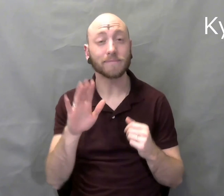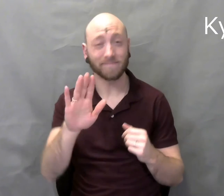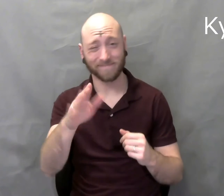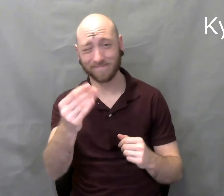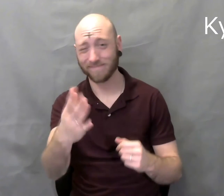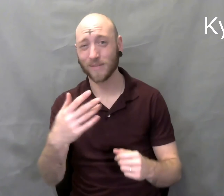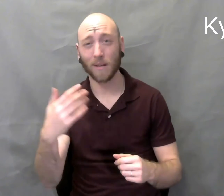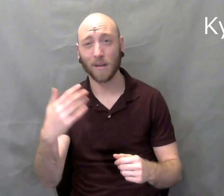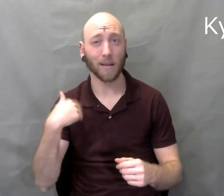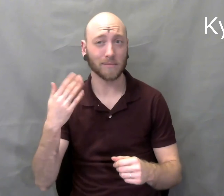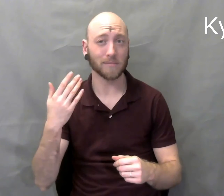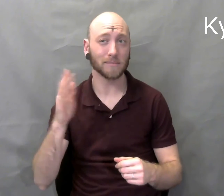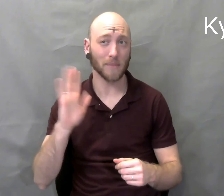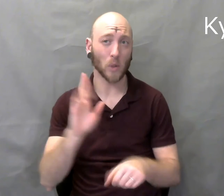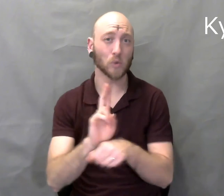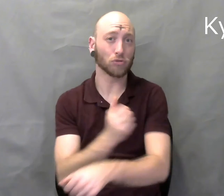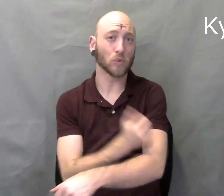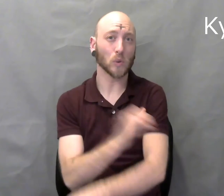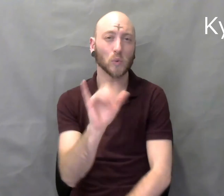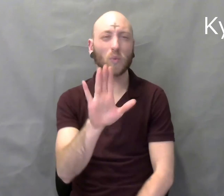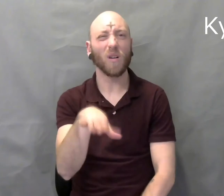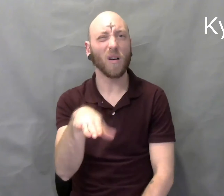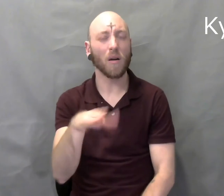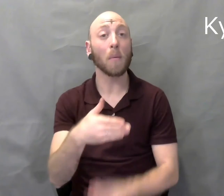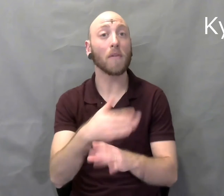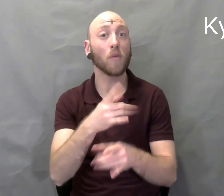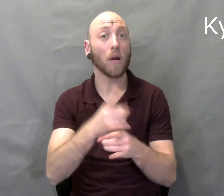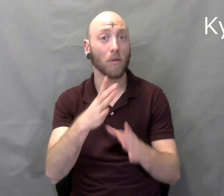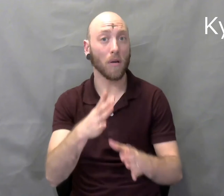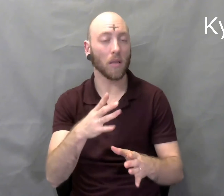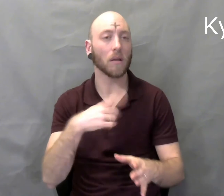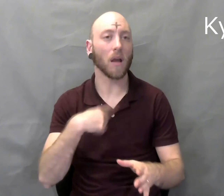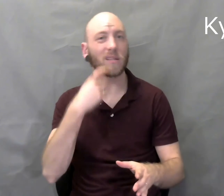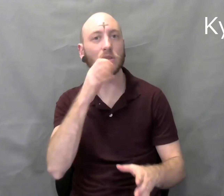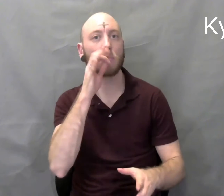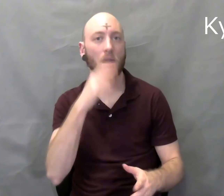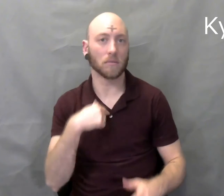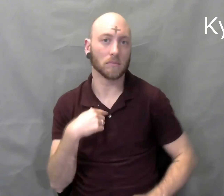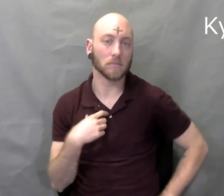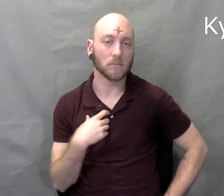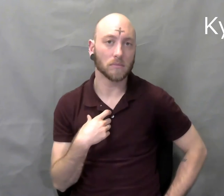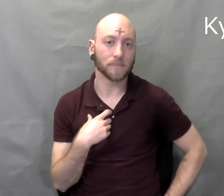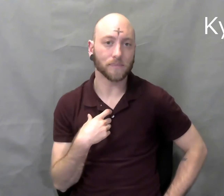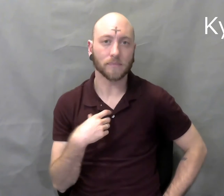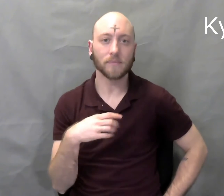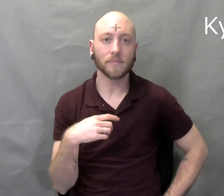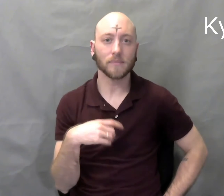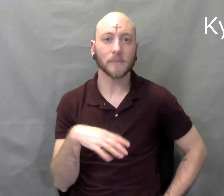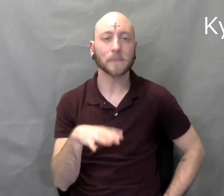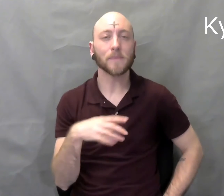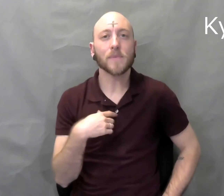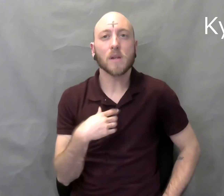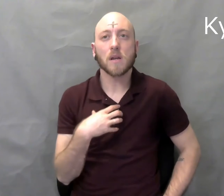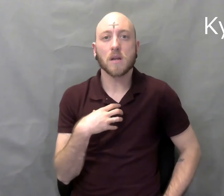story. I knew I was a pothead before I knew I was an alcoholic. I would just try and be